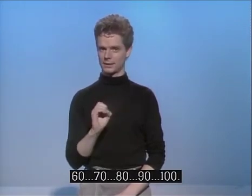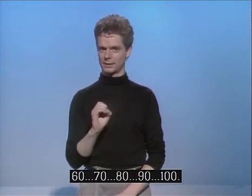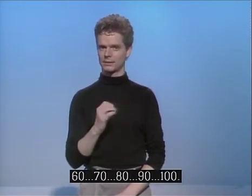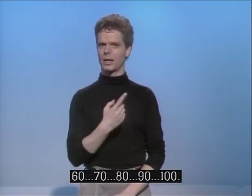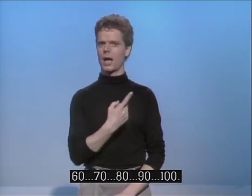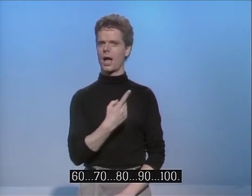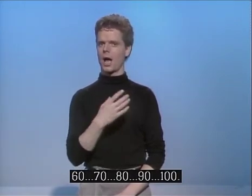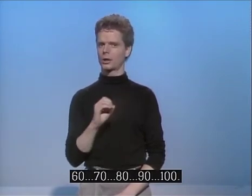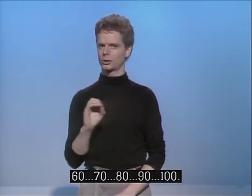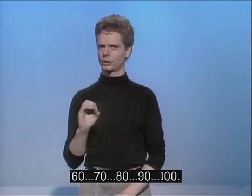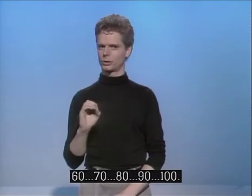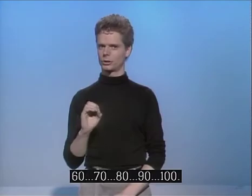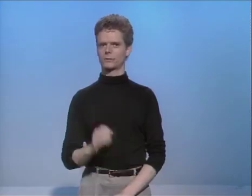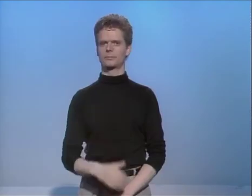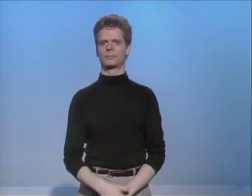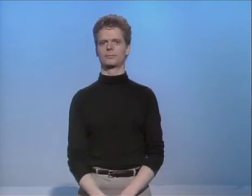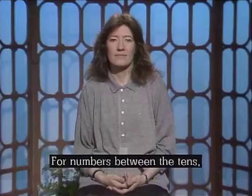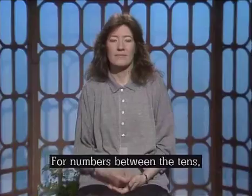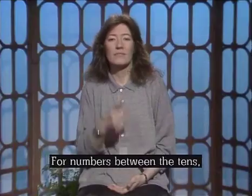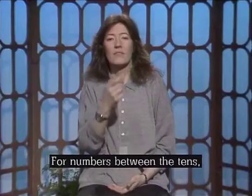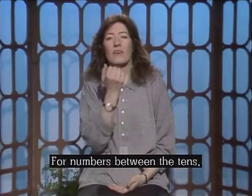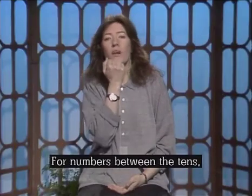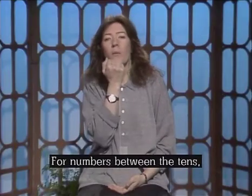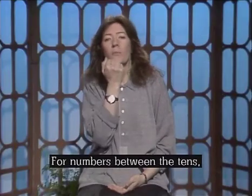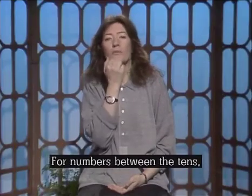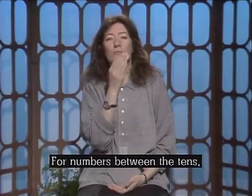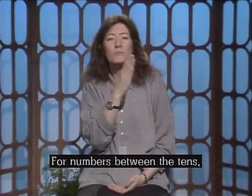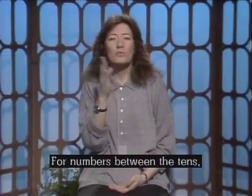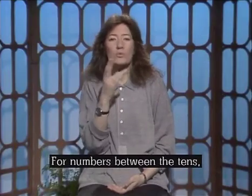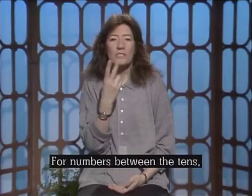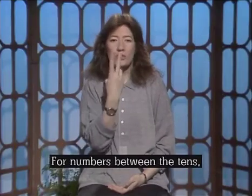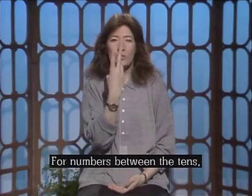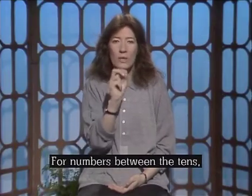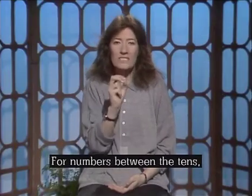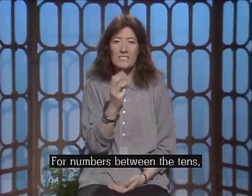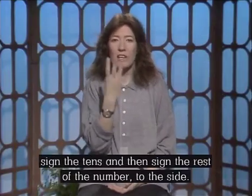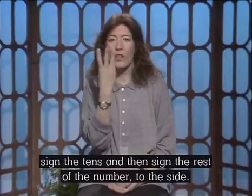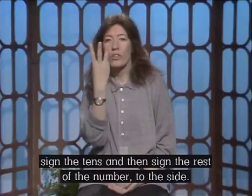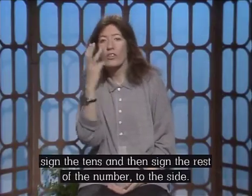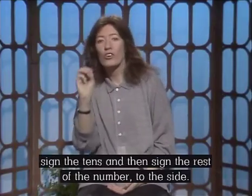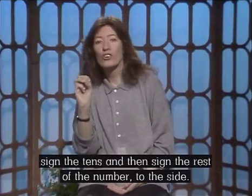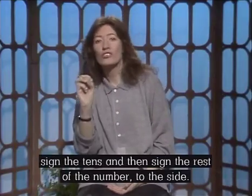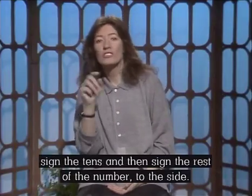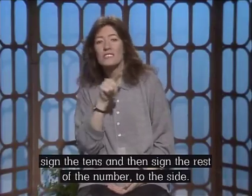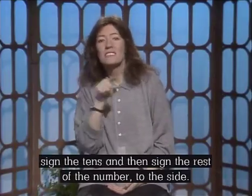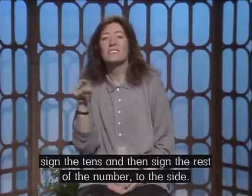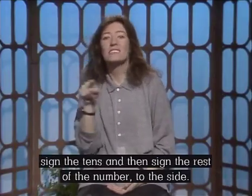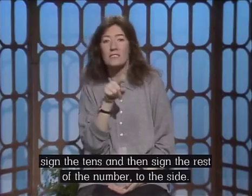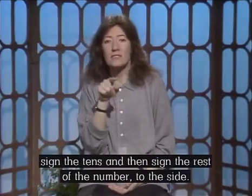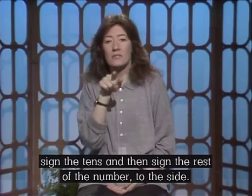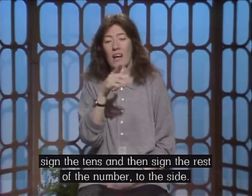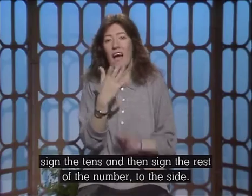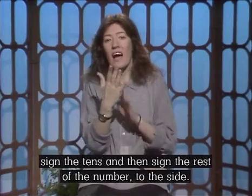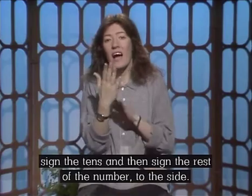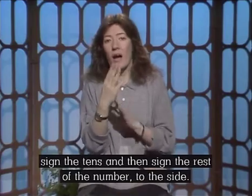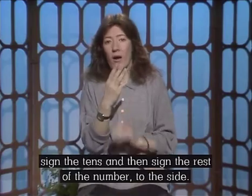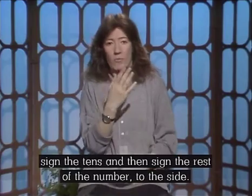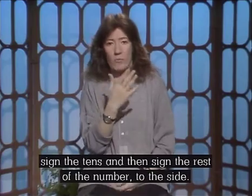90, 100. For numbers between the tens, you sign the tens, then your hand moves slightly to the side to